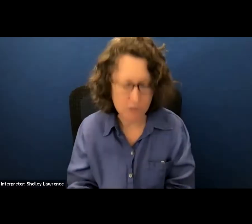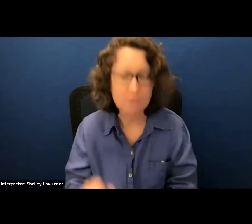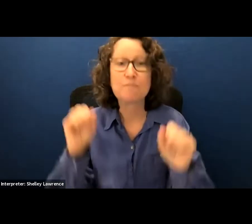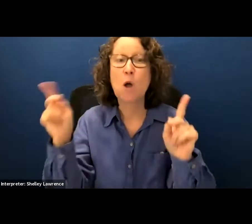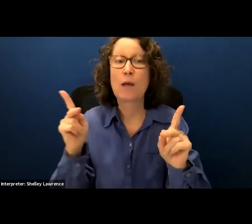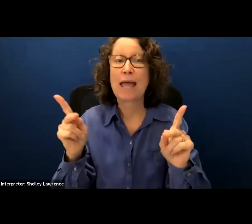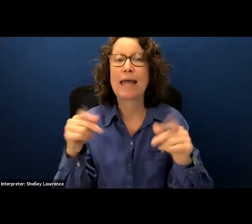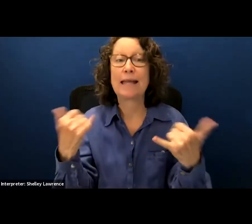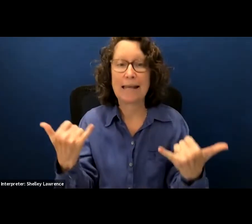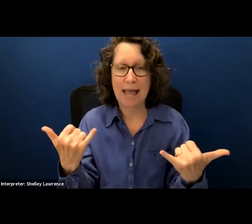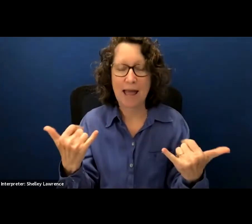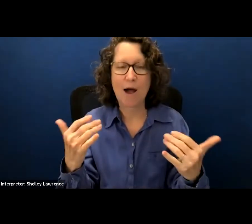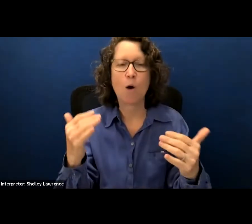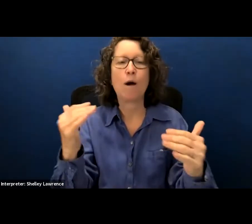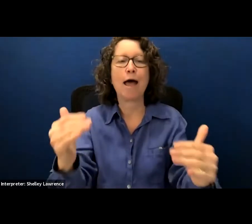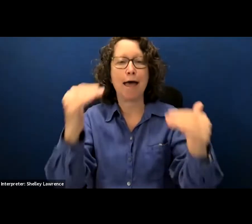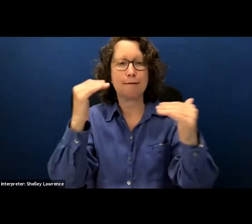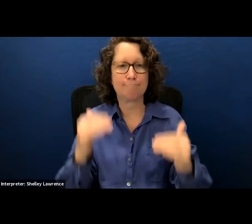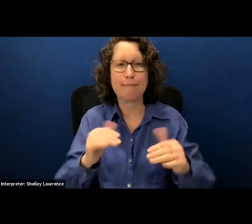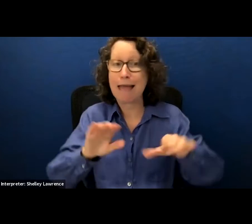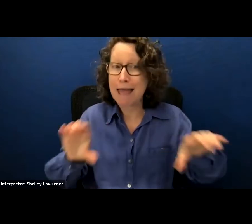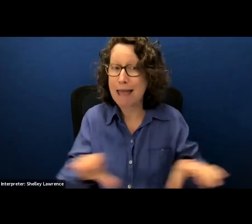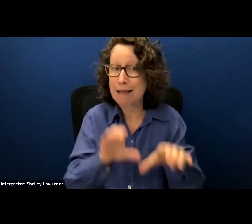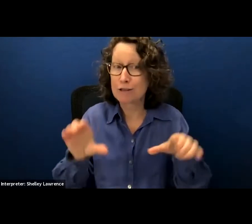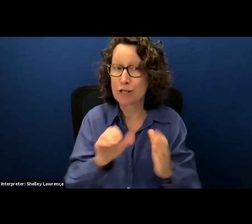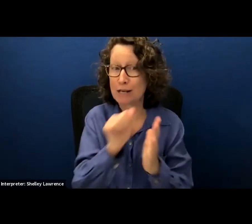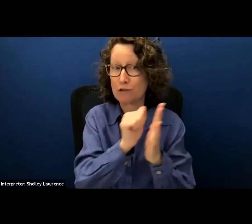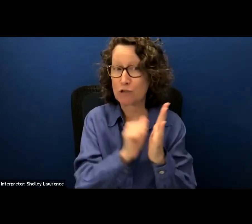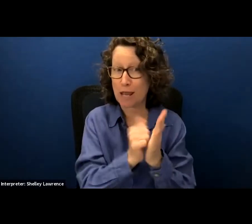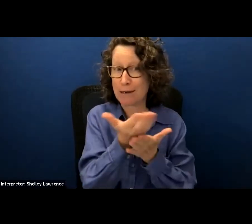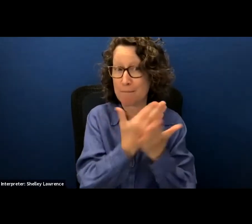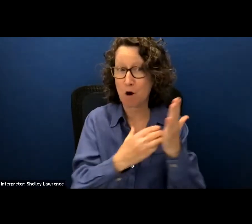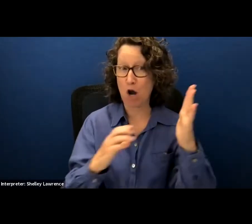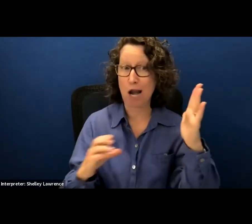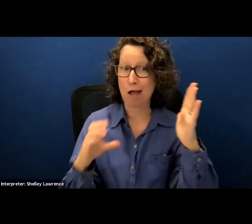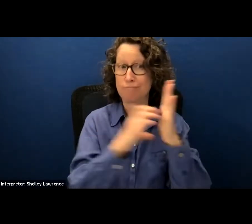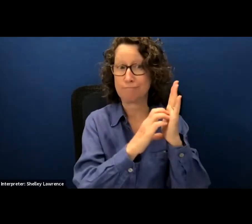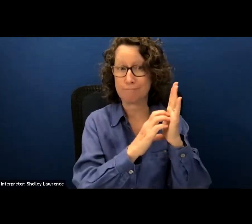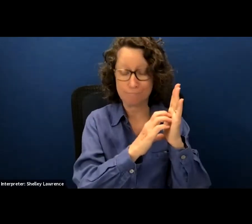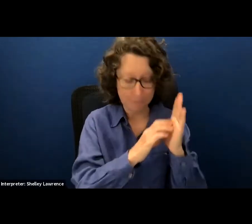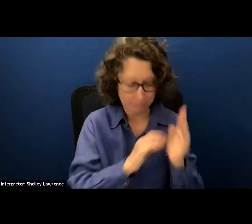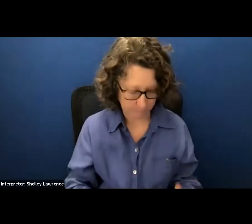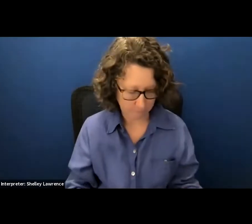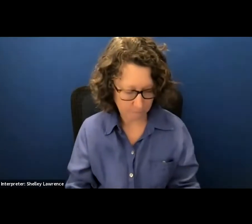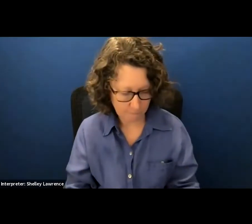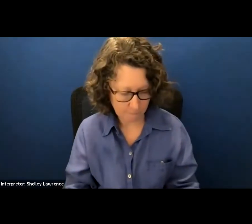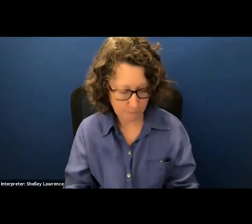Okay, now we will move to the action agenda. Let's see.